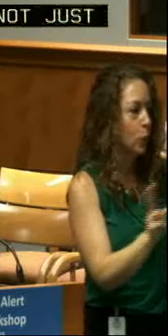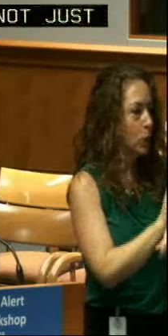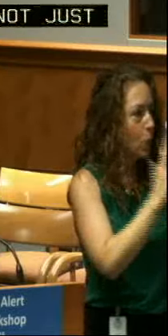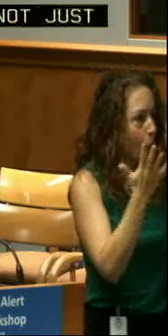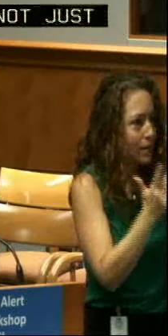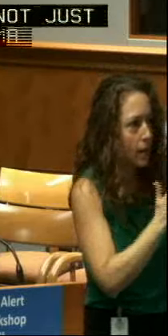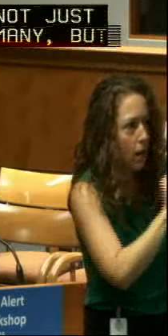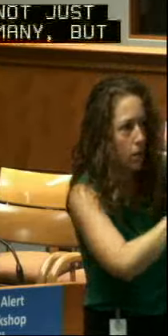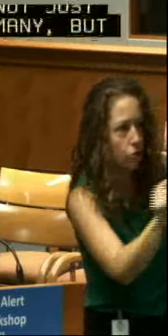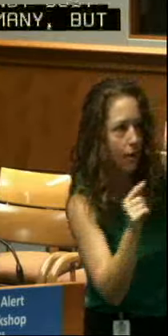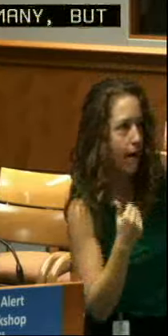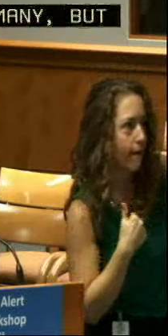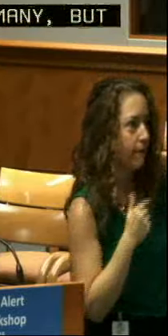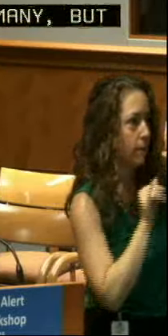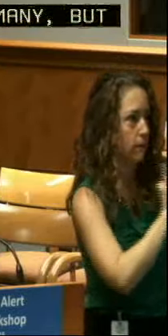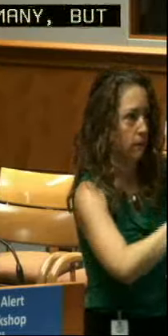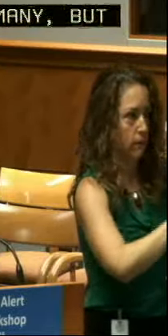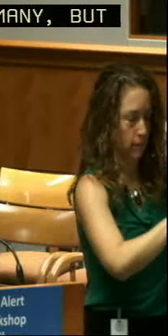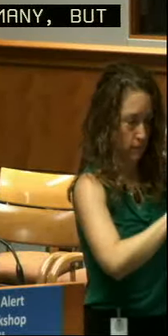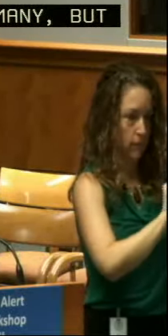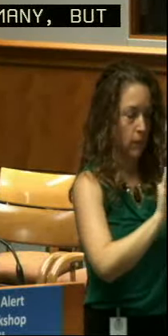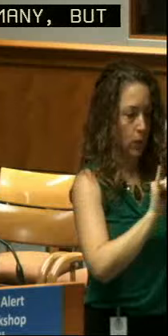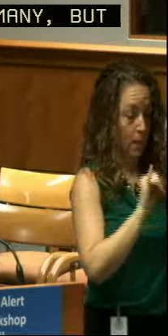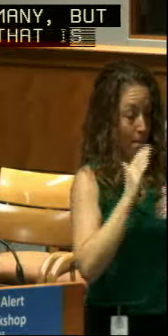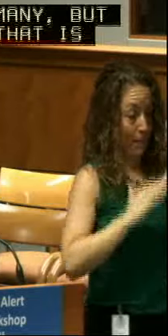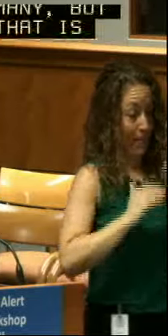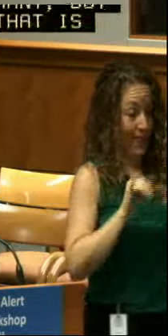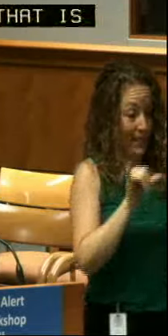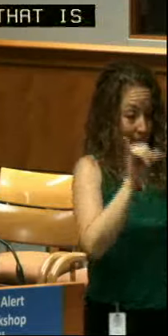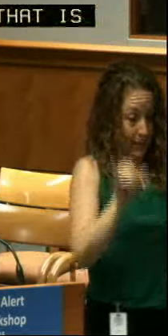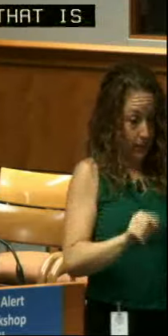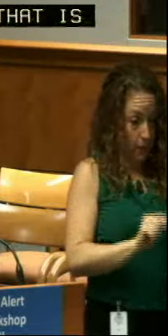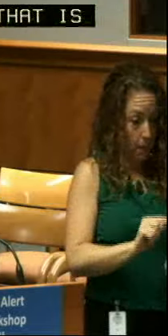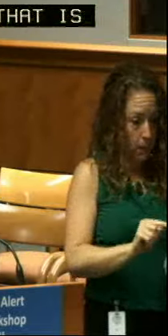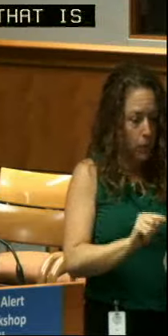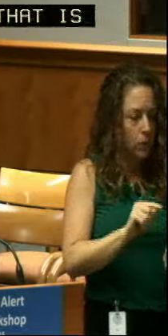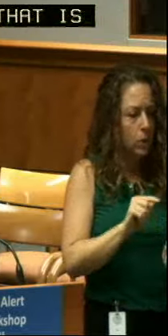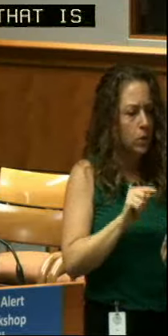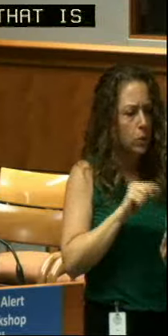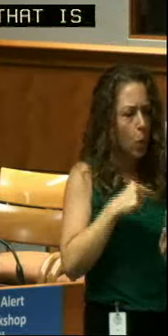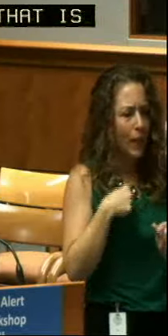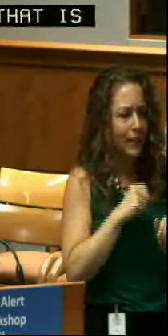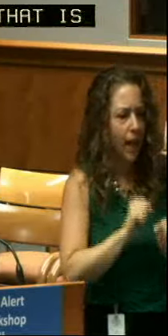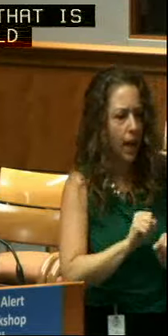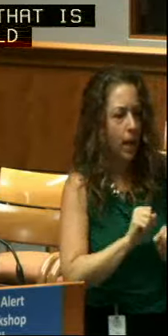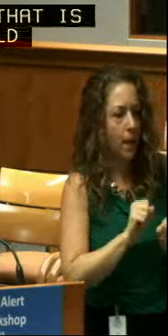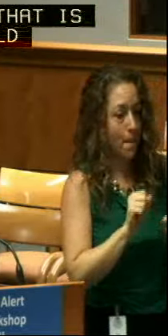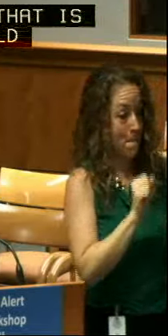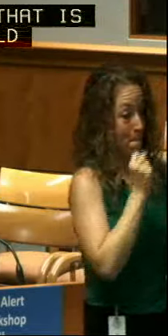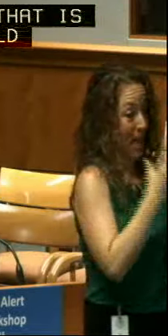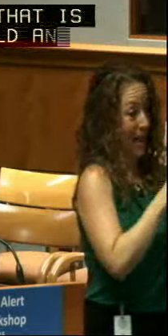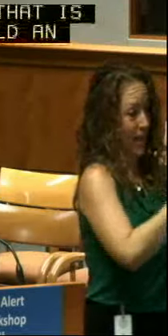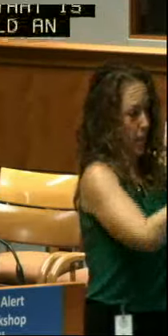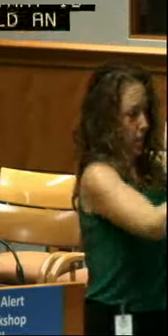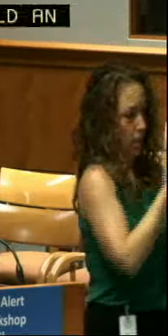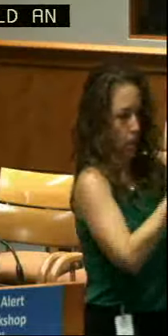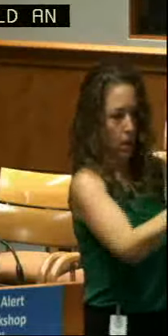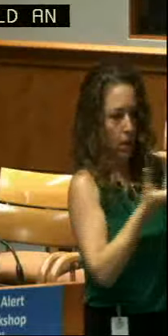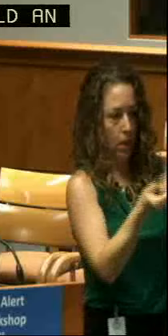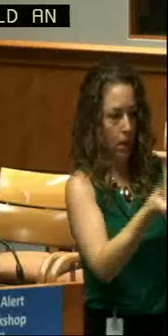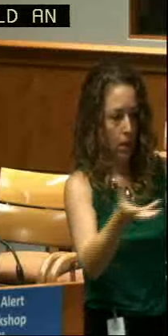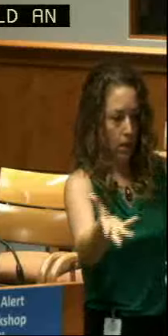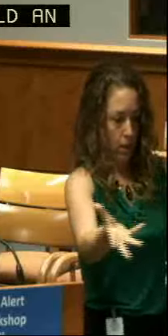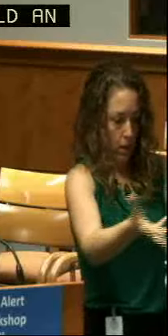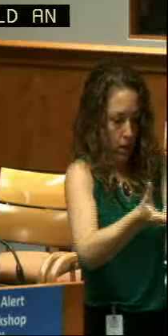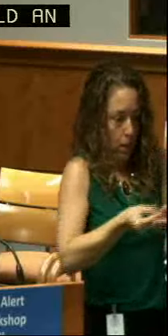today to build an efficient and effective many back to one